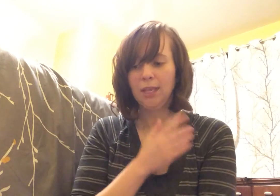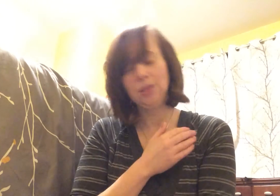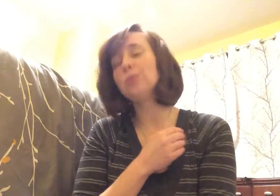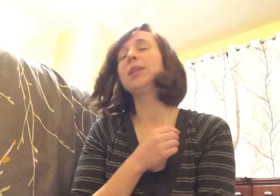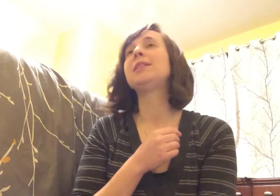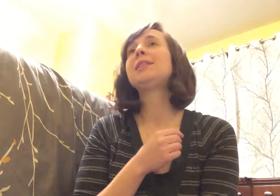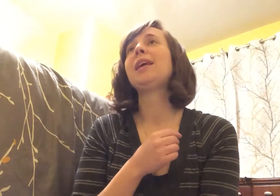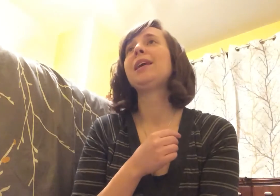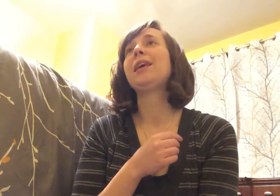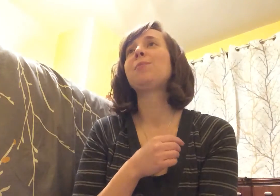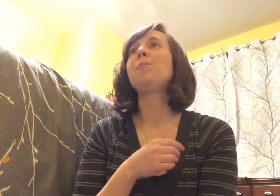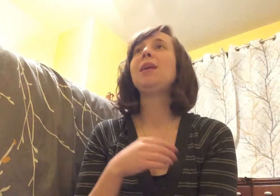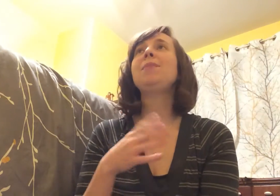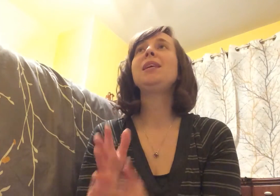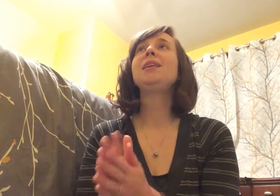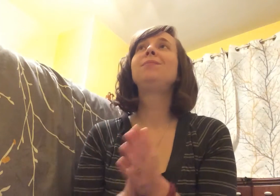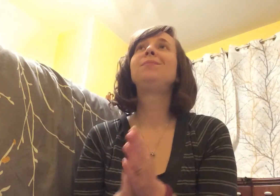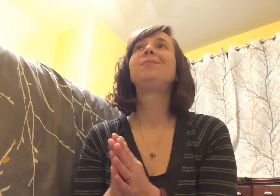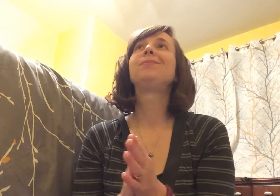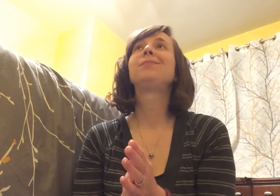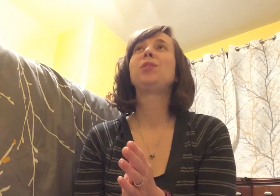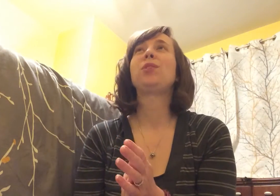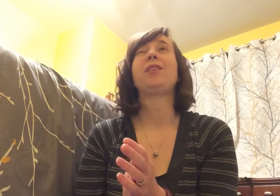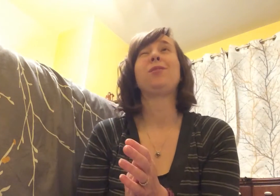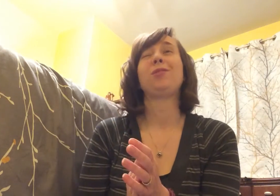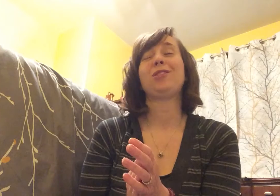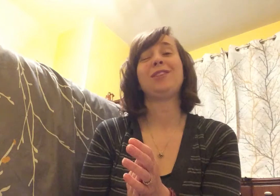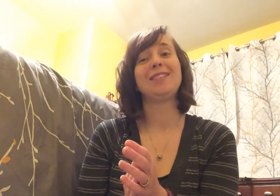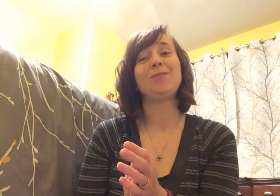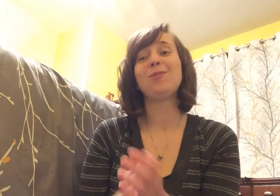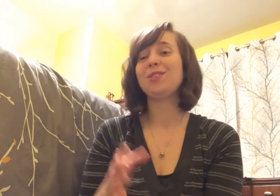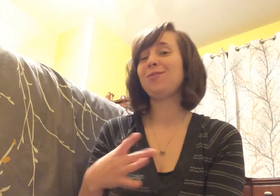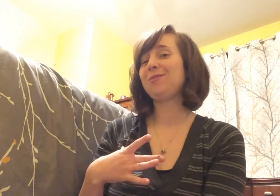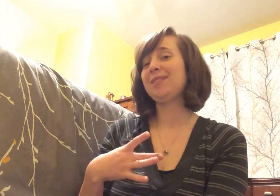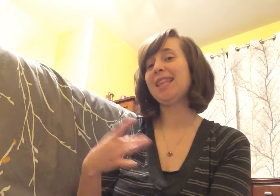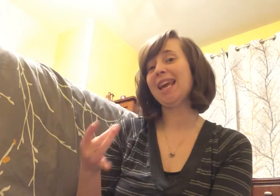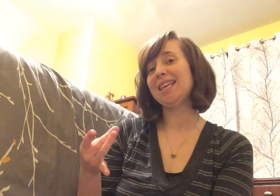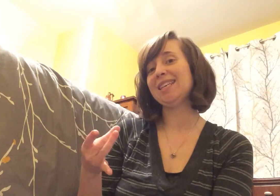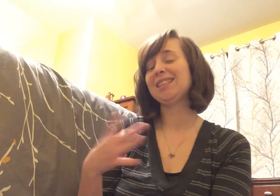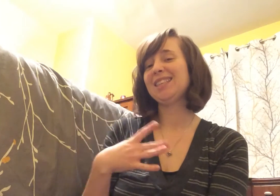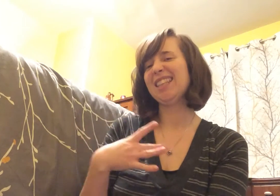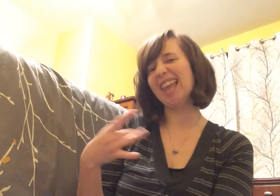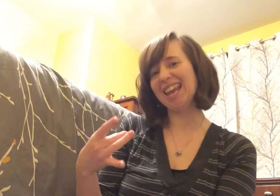You can say maybe you're kind of crushing on someone you like.